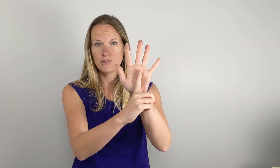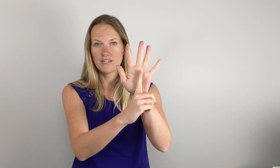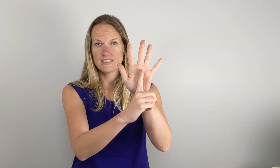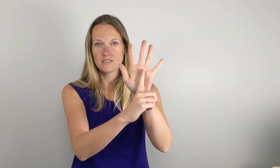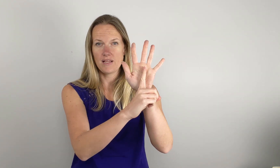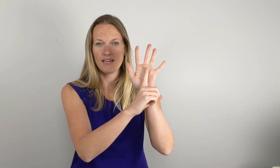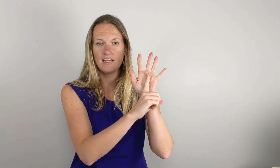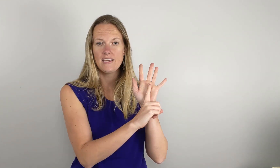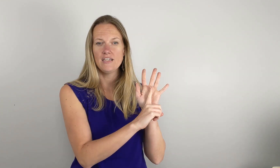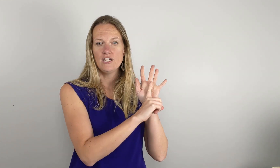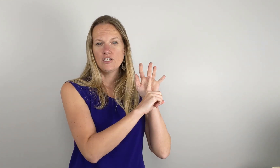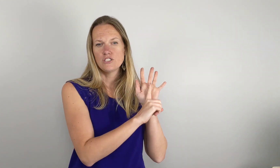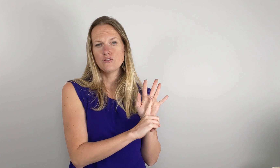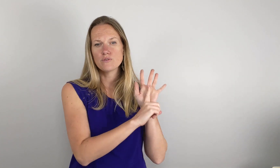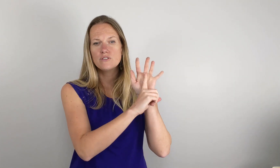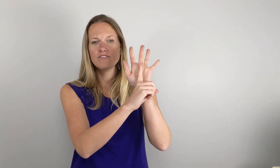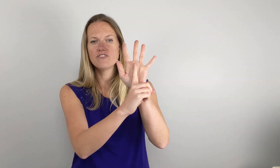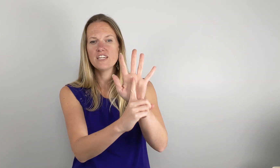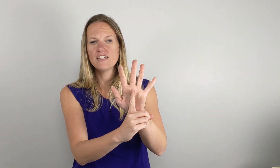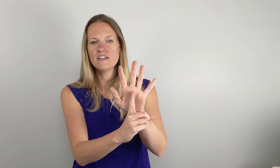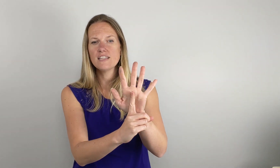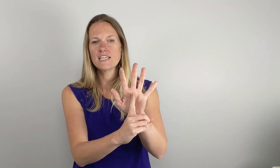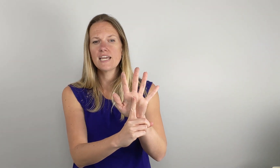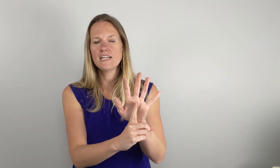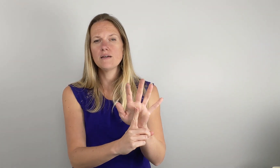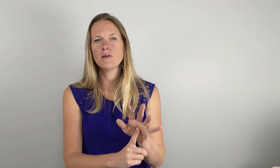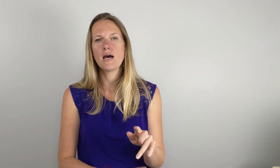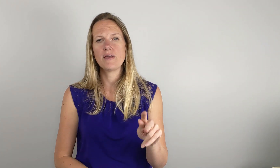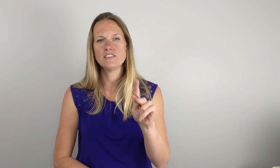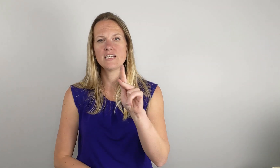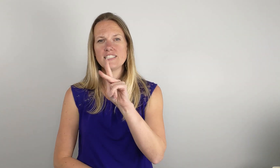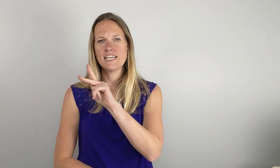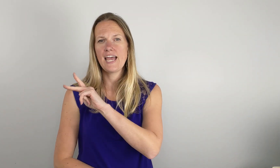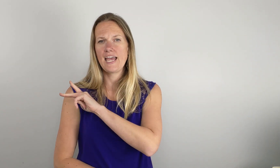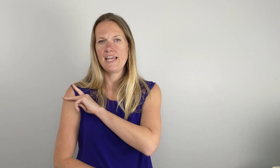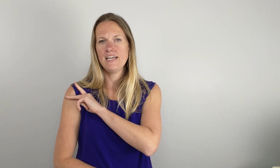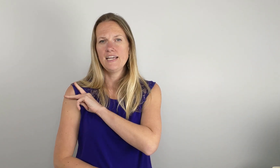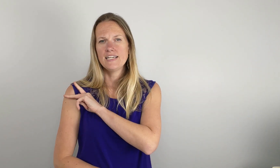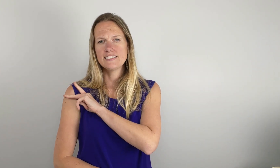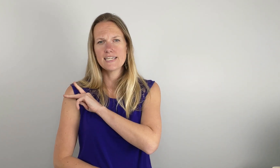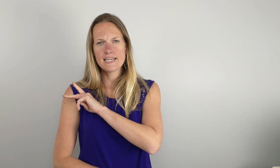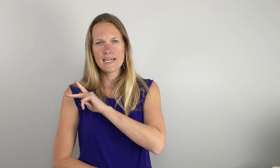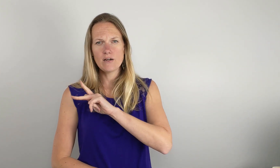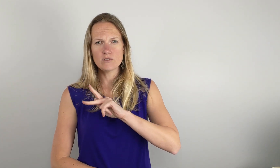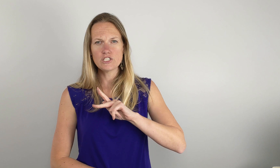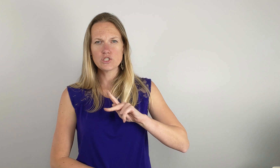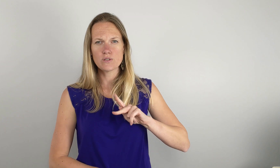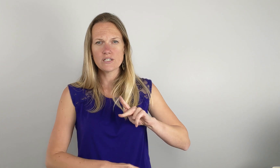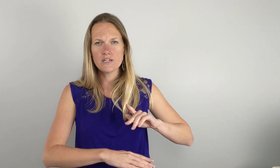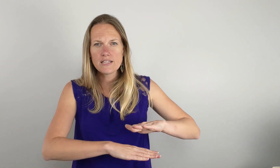it on display, okay? To reveal the kingdom coming, so that's a K. It's like king, only shorter, and